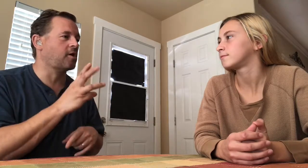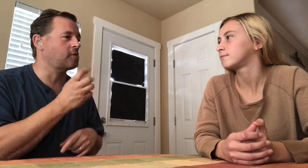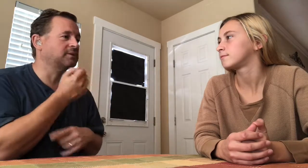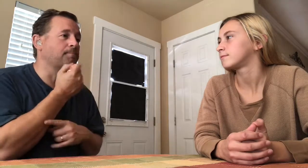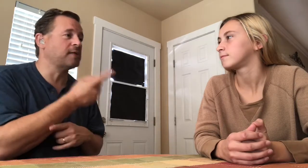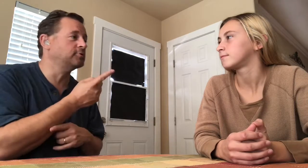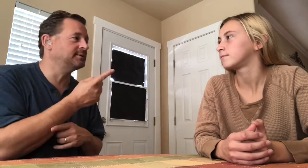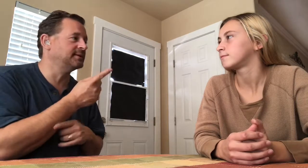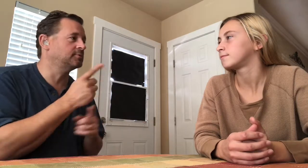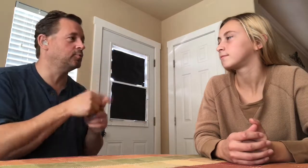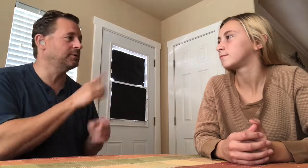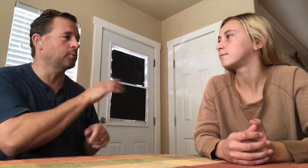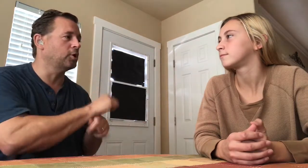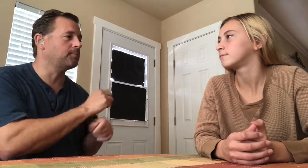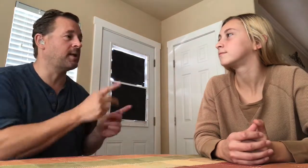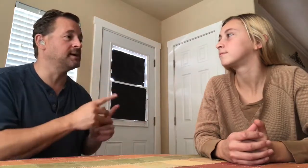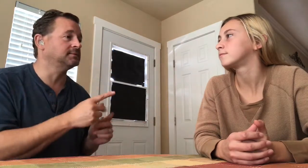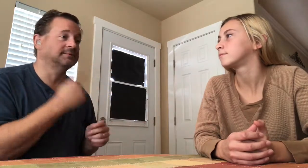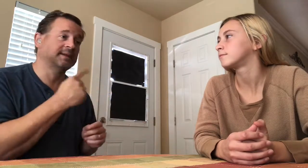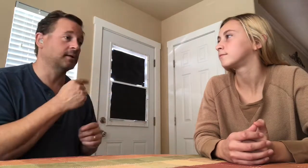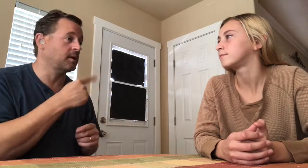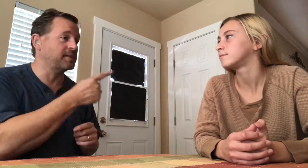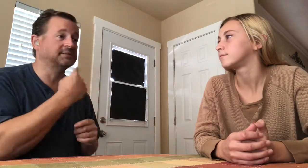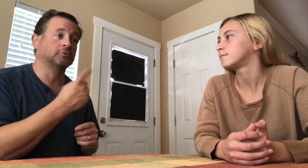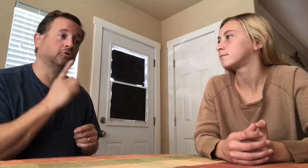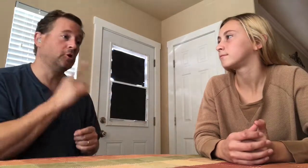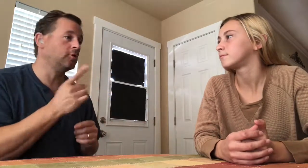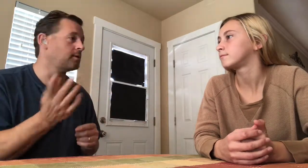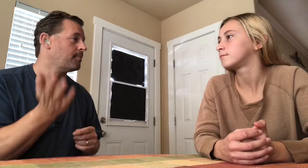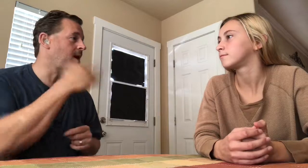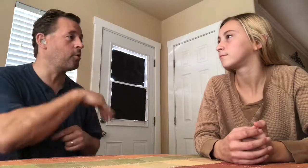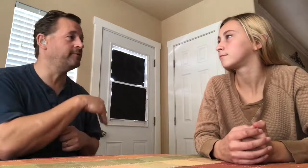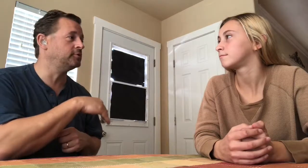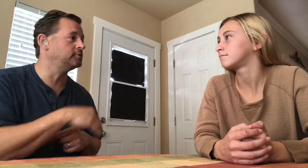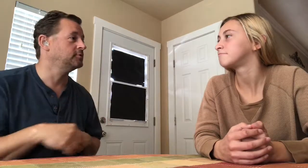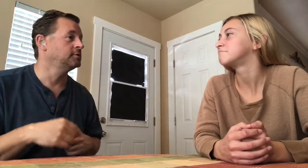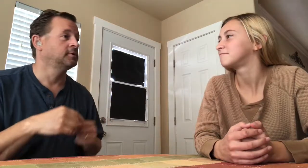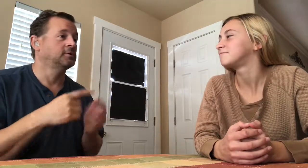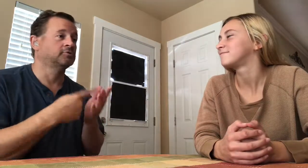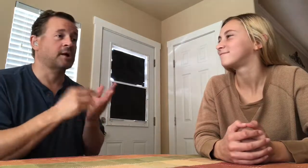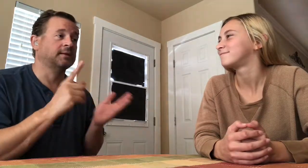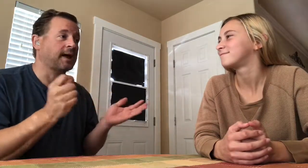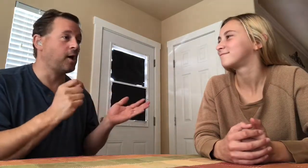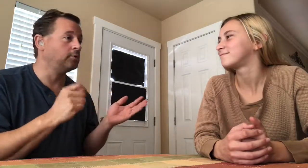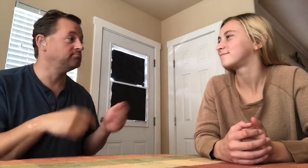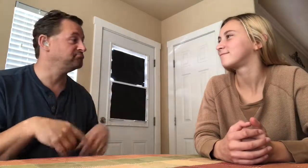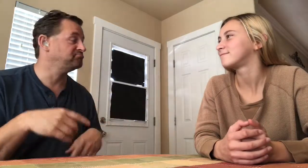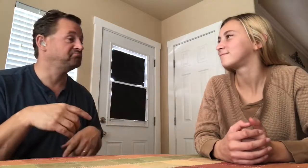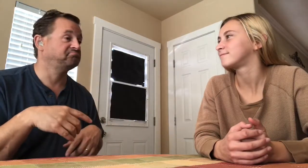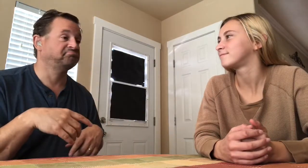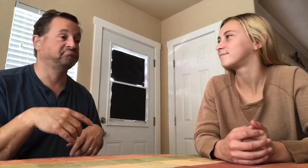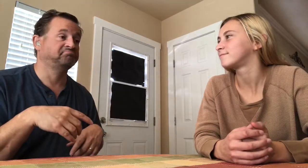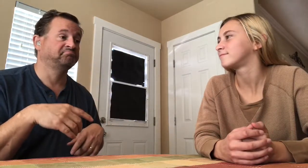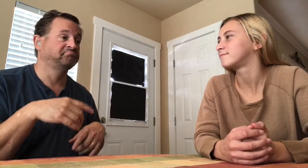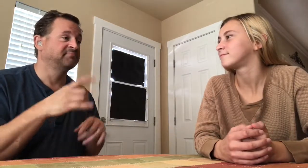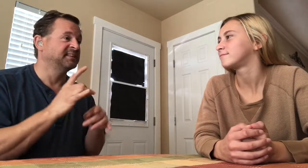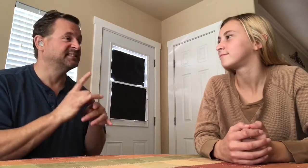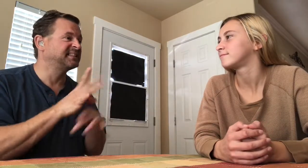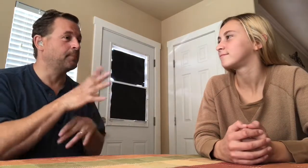brother-in-law just mentioned it to his workplace and they said, sure, come on over, checked it out, skipped